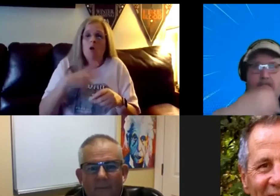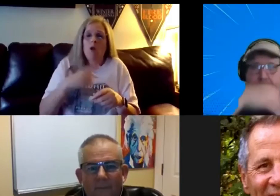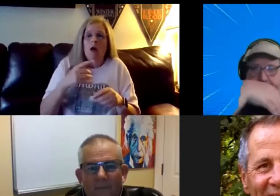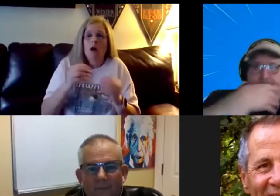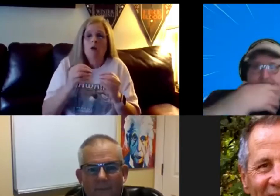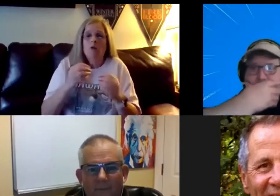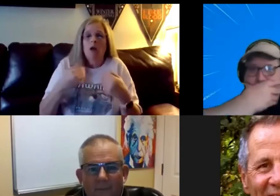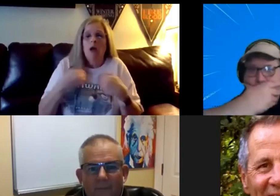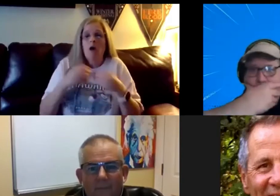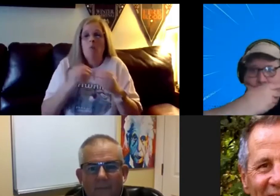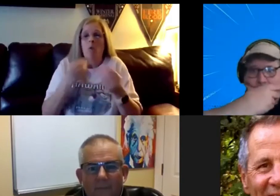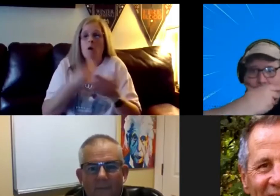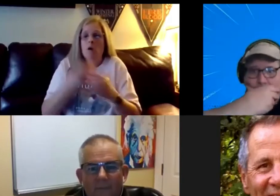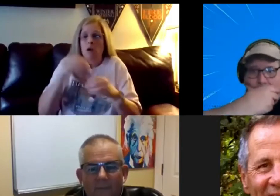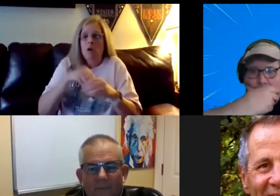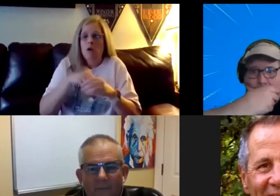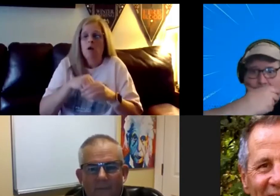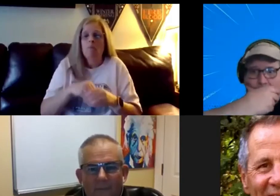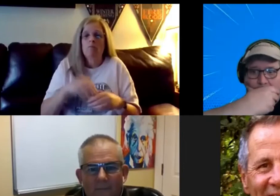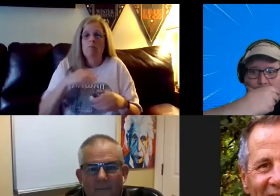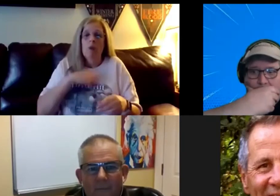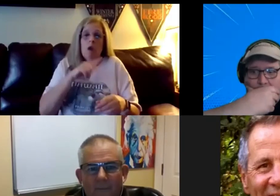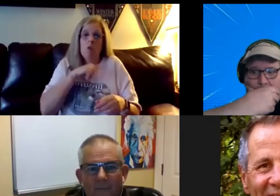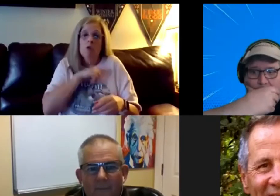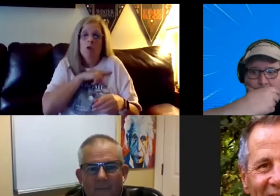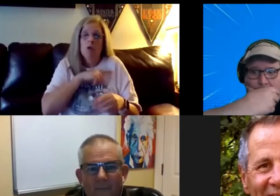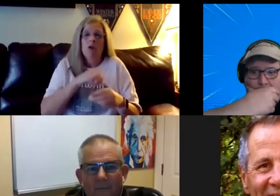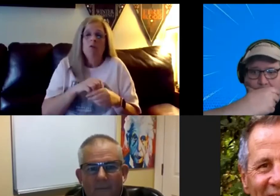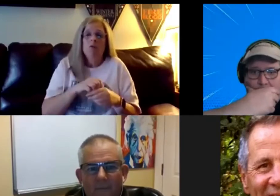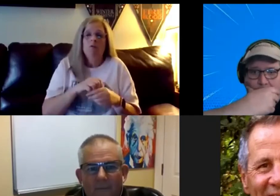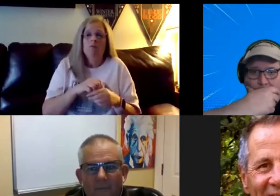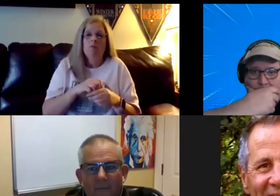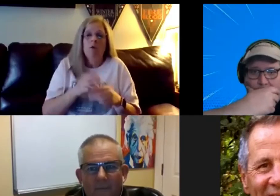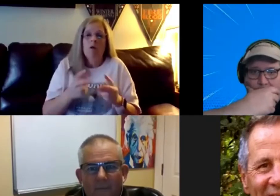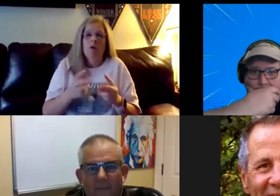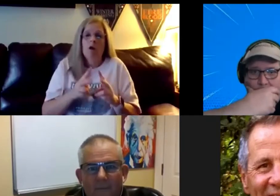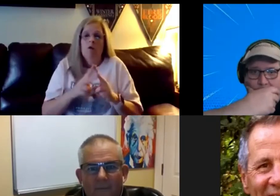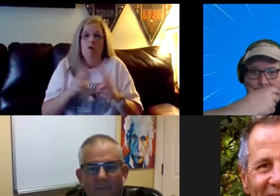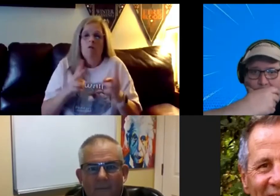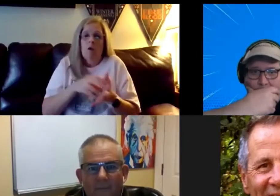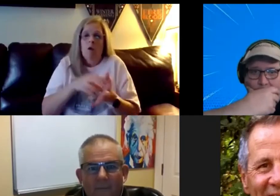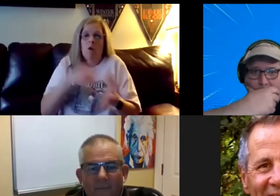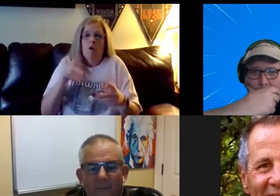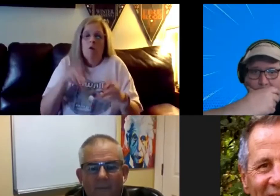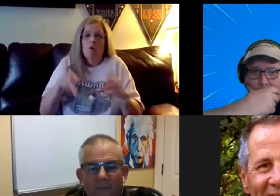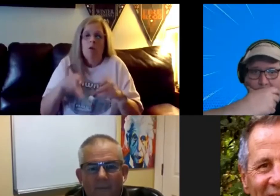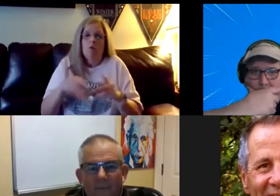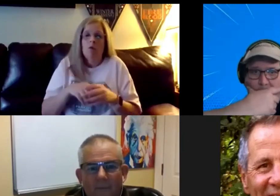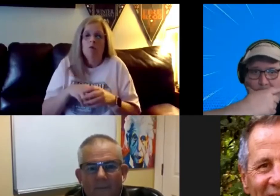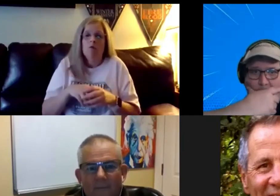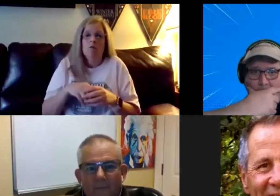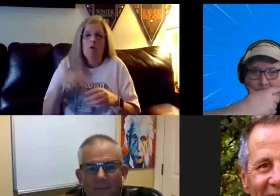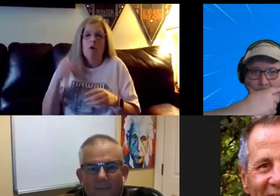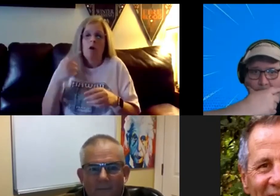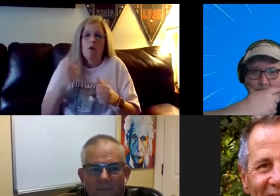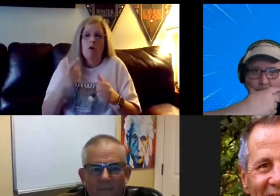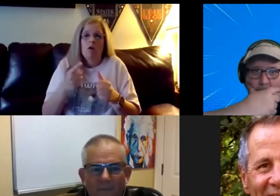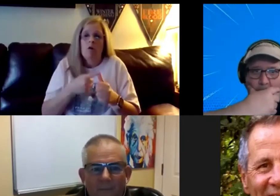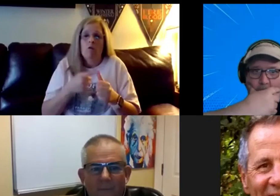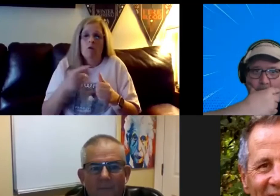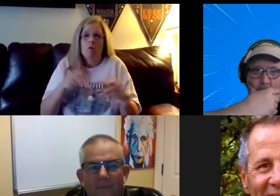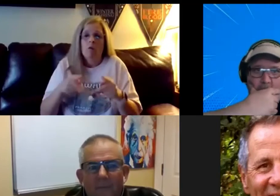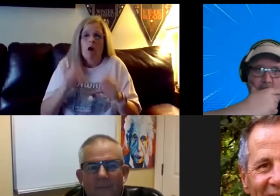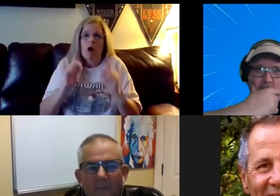income. Now, I personally know some very, very wealthy people. Well, and of course, those are always the first people I go to,